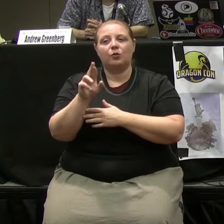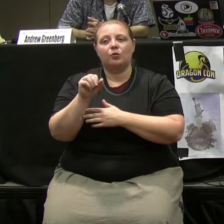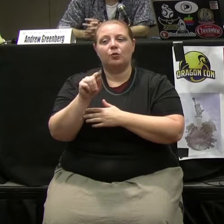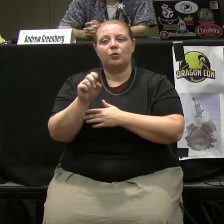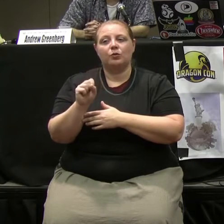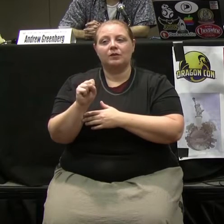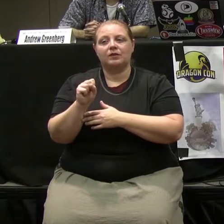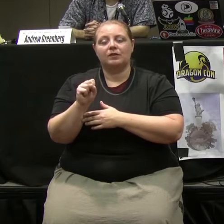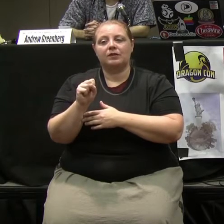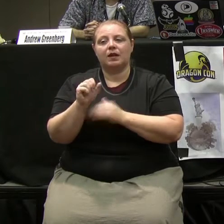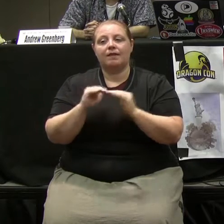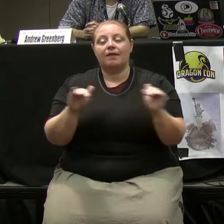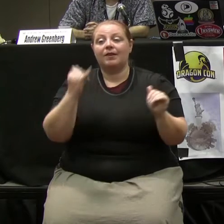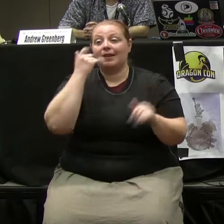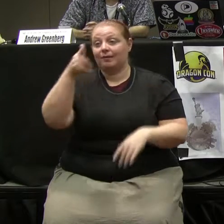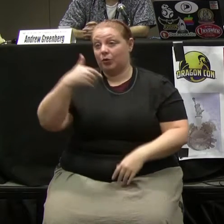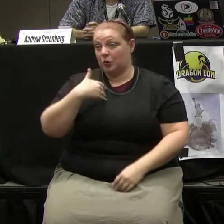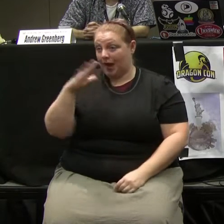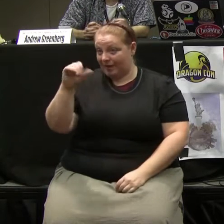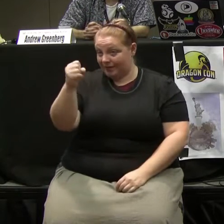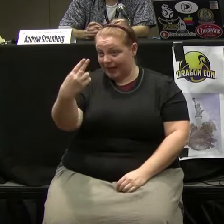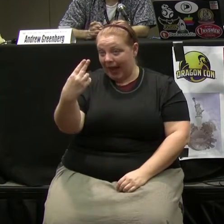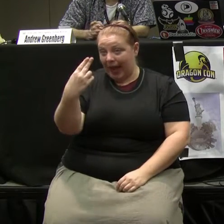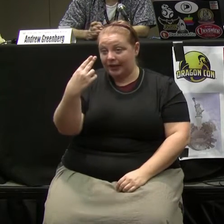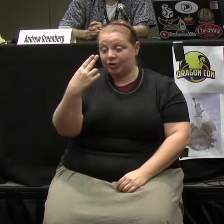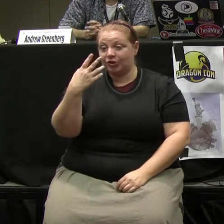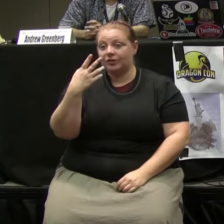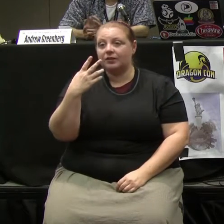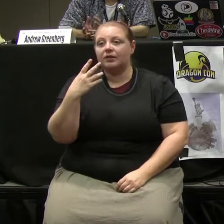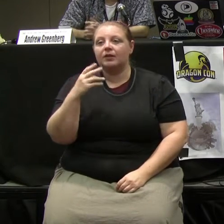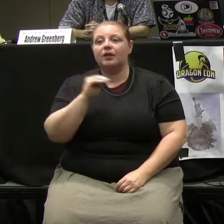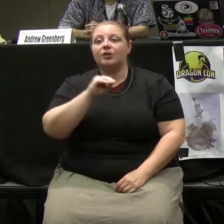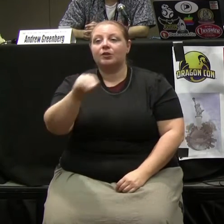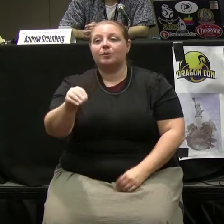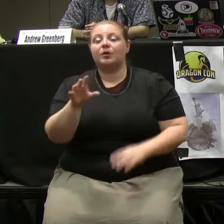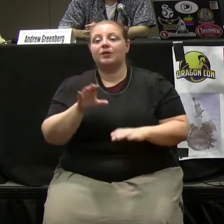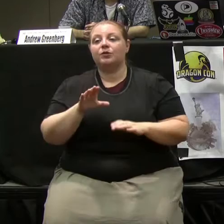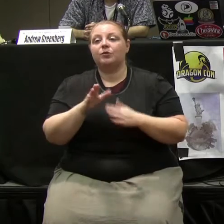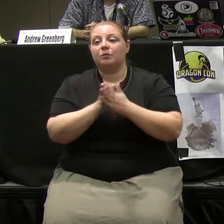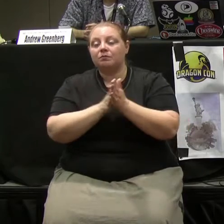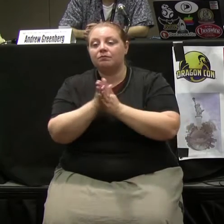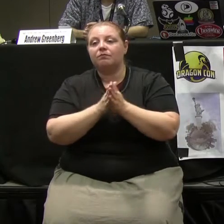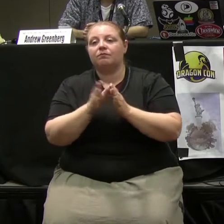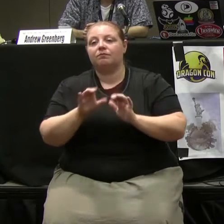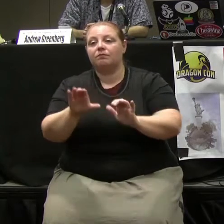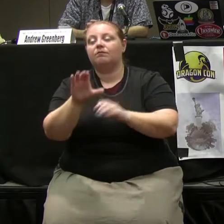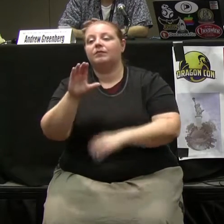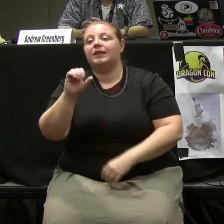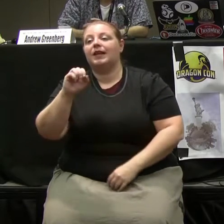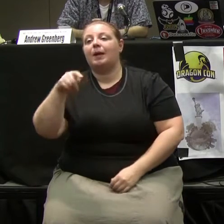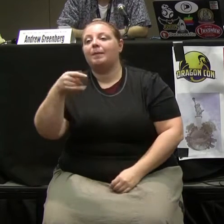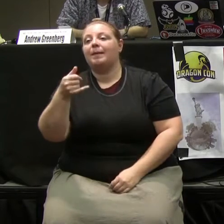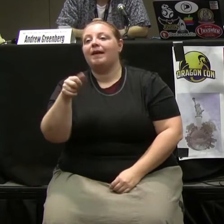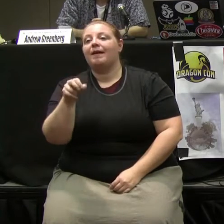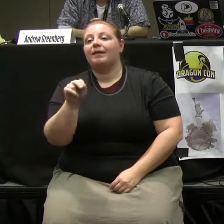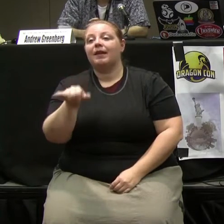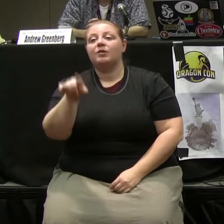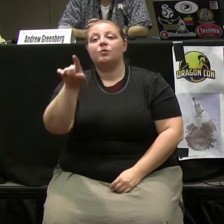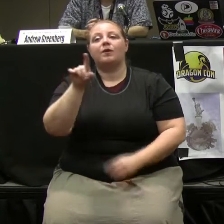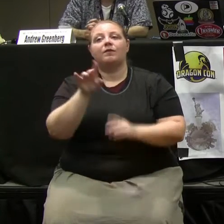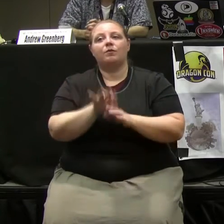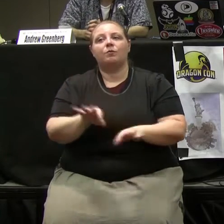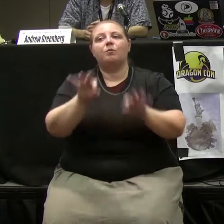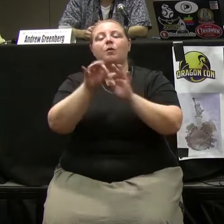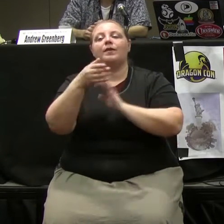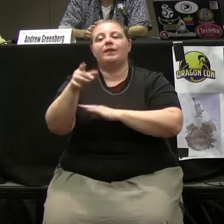I think there are plenty. If you have cash to put into a movement or an activism campaign, you it's one of the key ingredients right